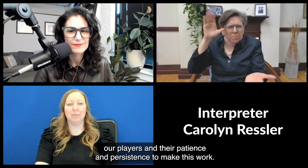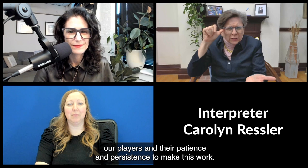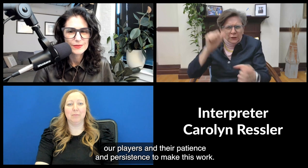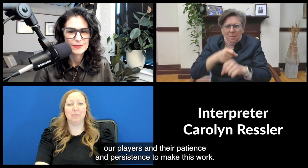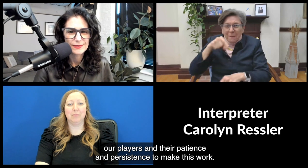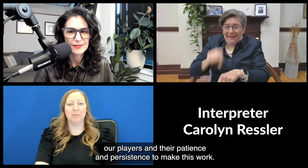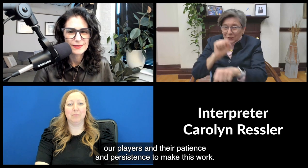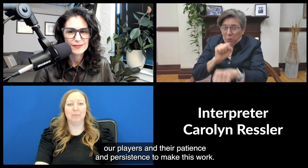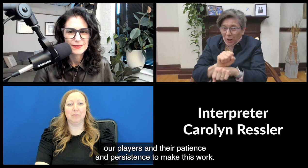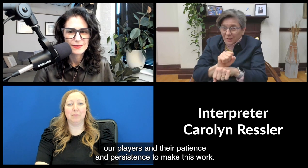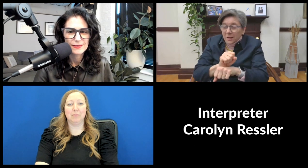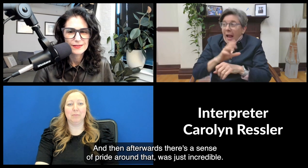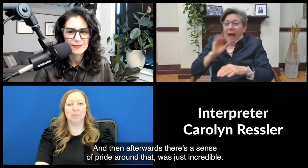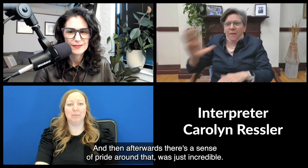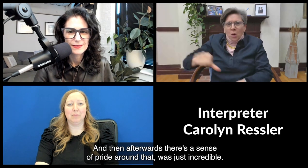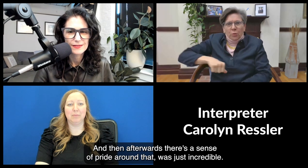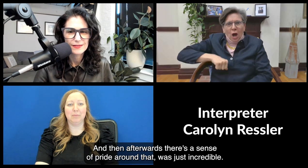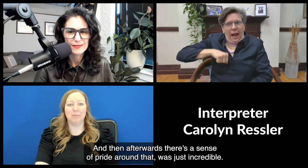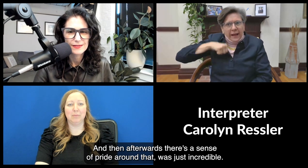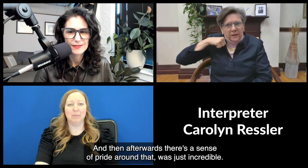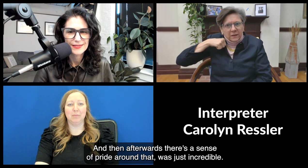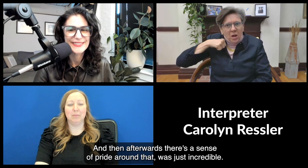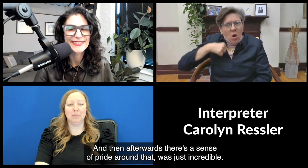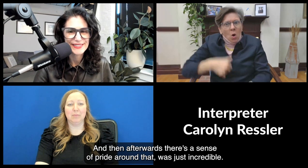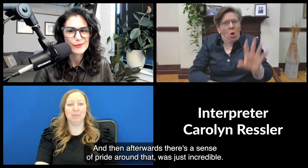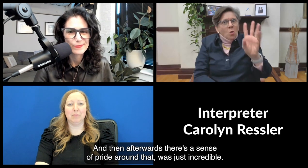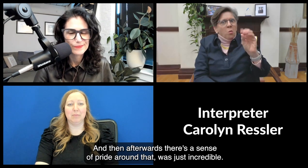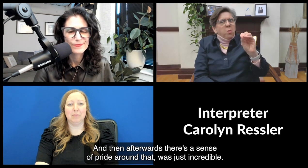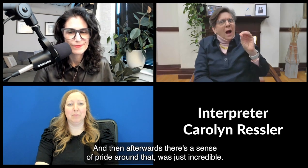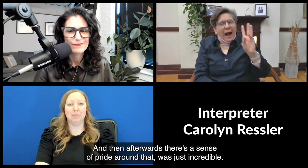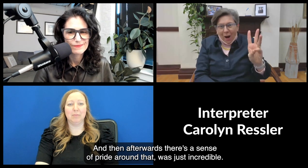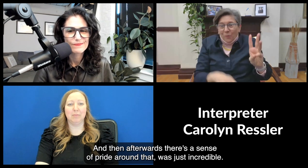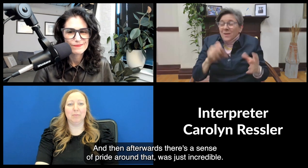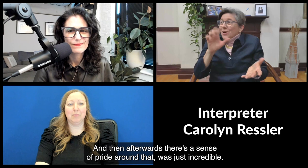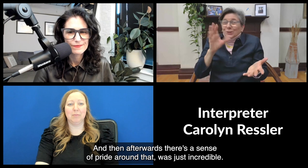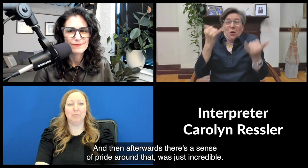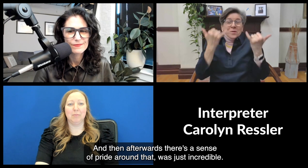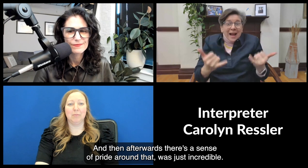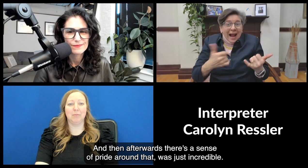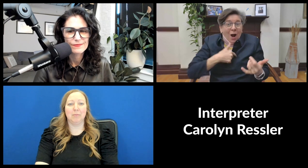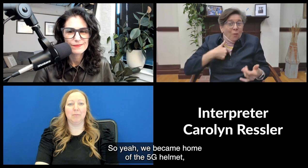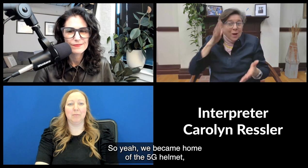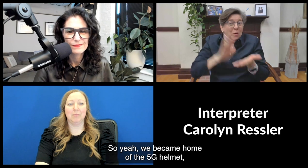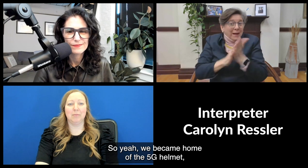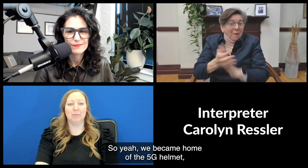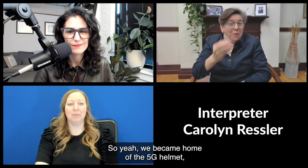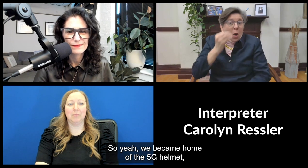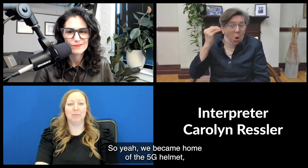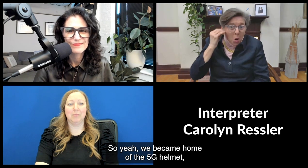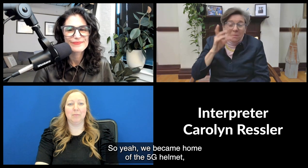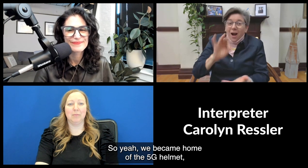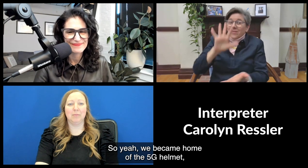players and their patience and persistence to make this work. And then afterwards, their sense of pride around it was just